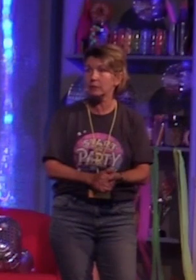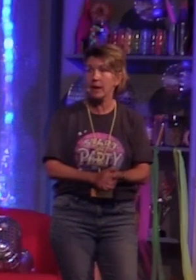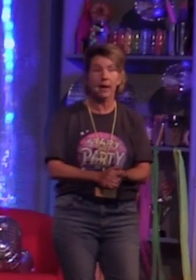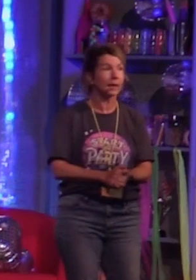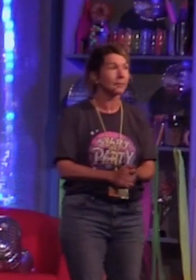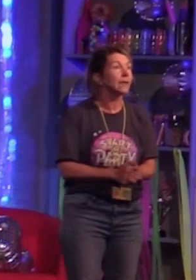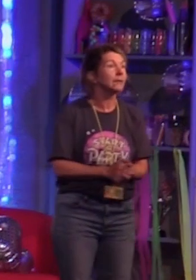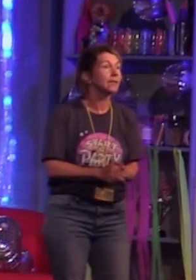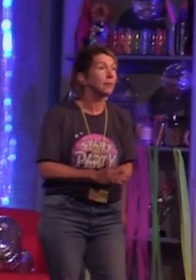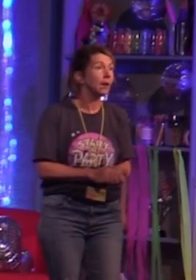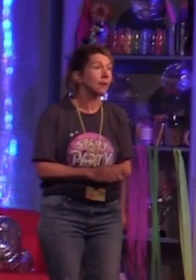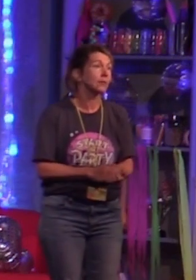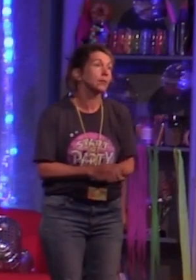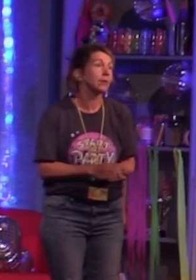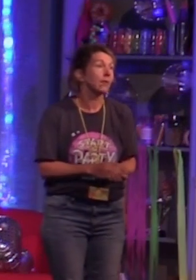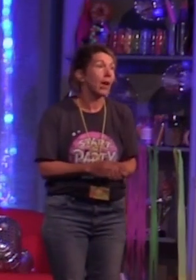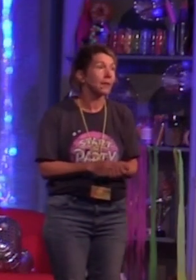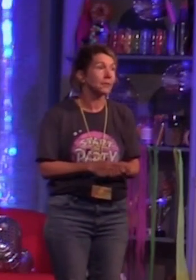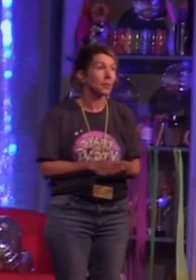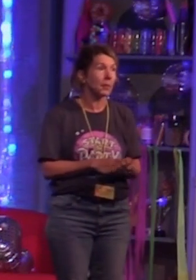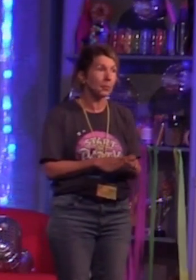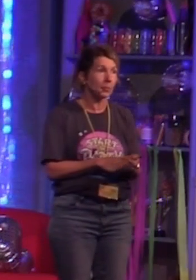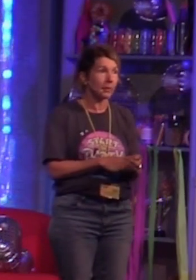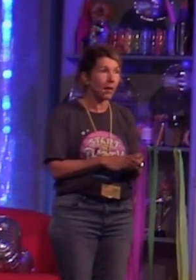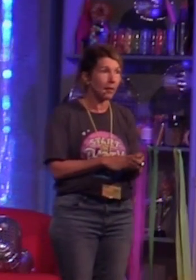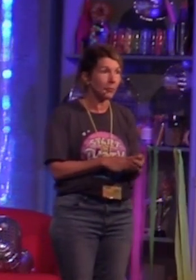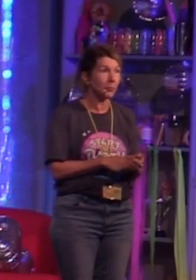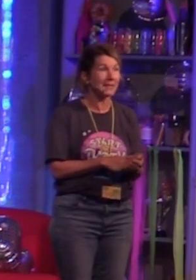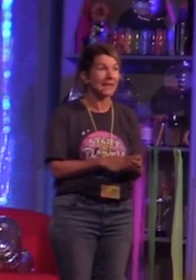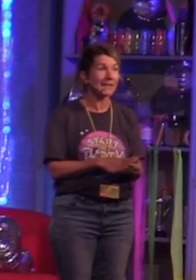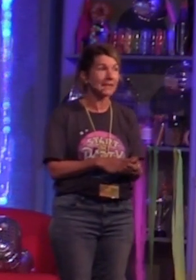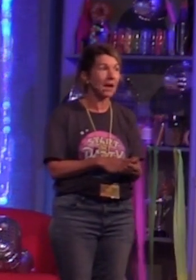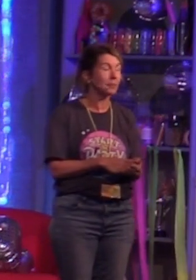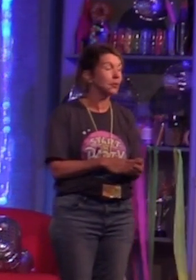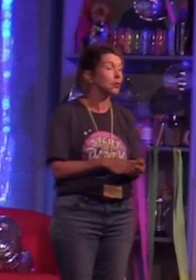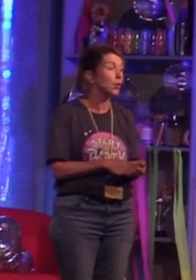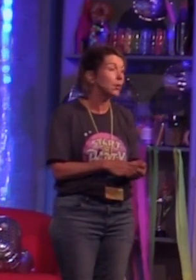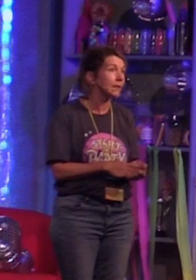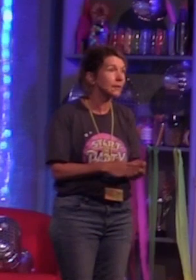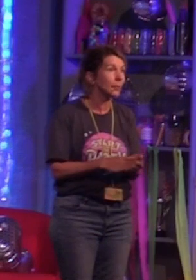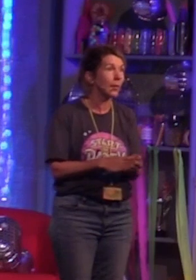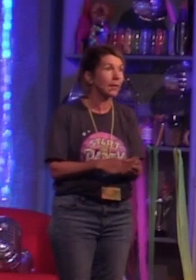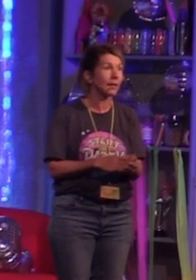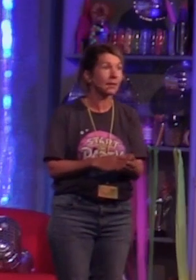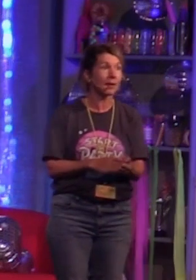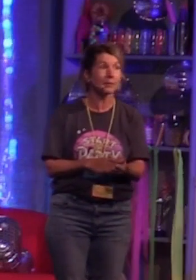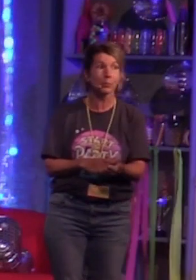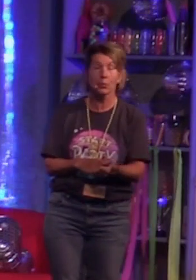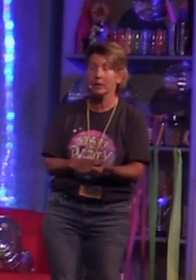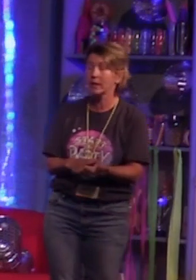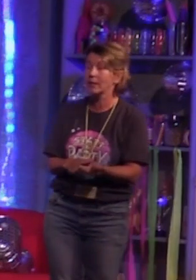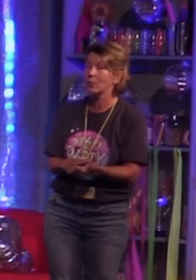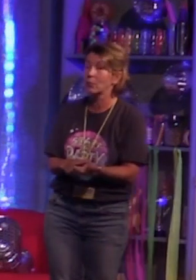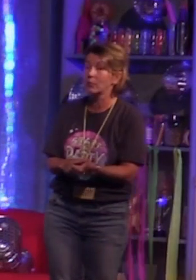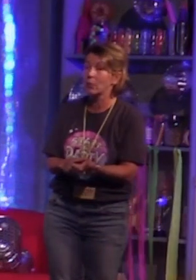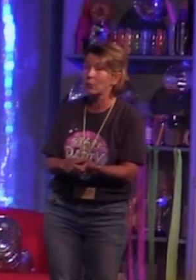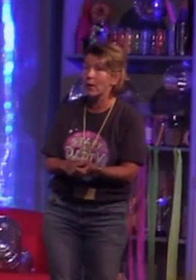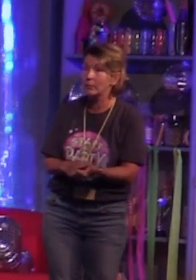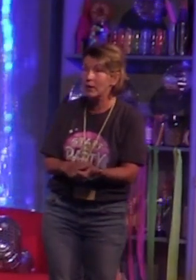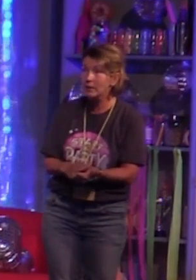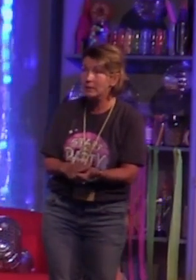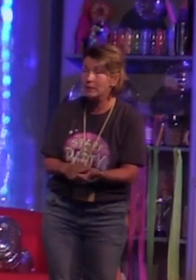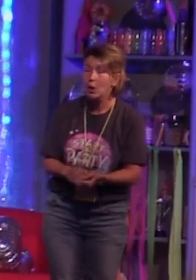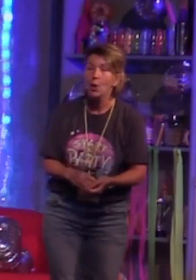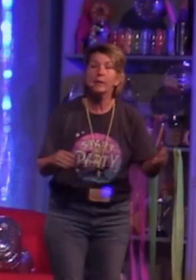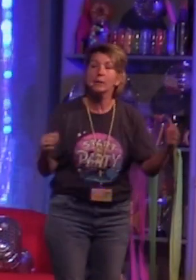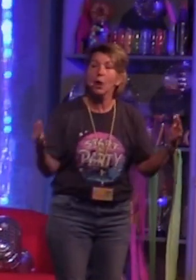every single day. We can see what God is doing in the lives of the people we love when we take the time to notice the way that God is working in the world